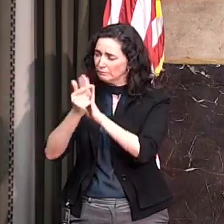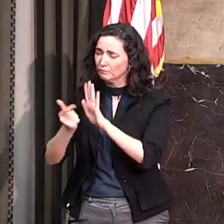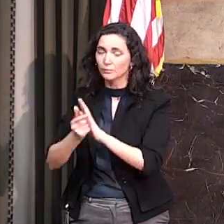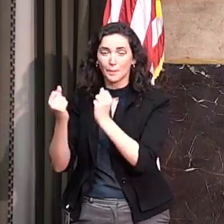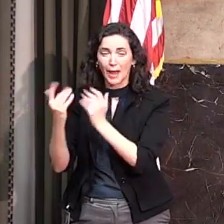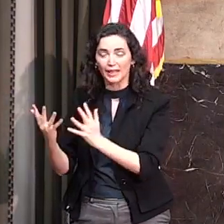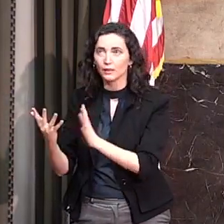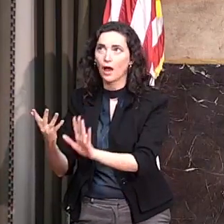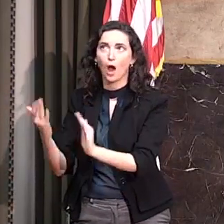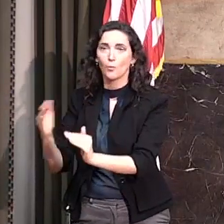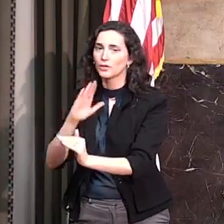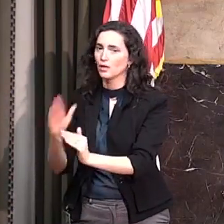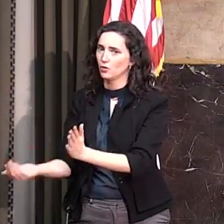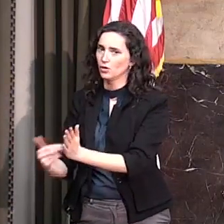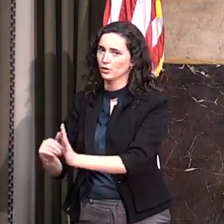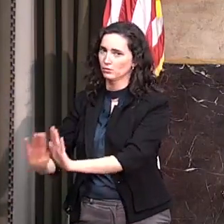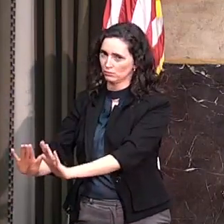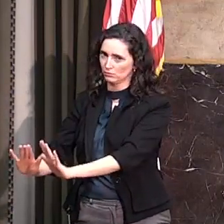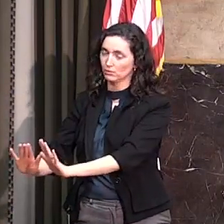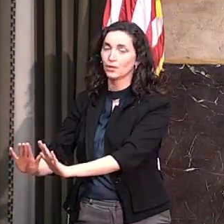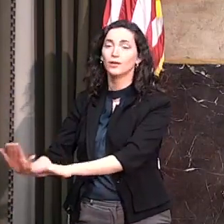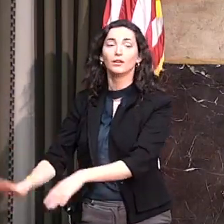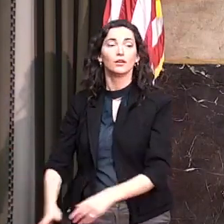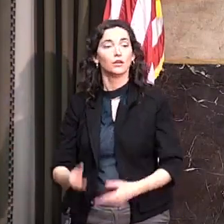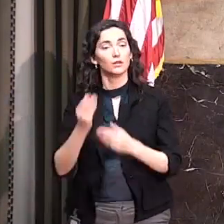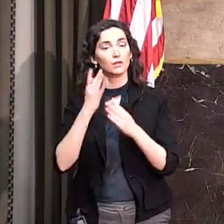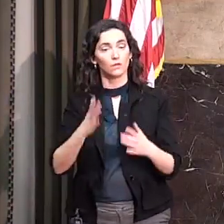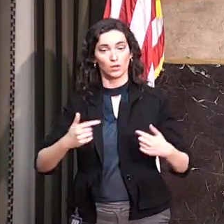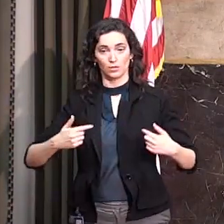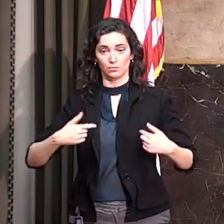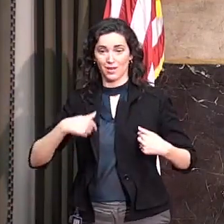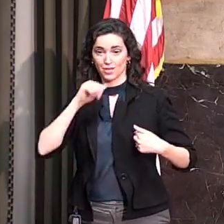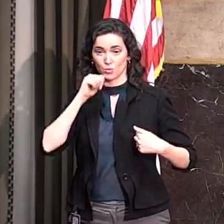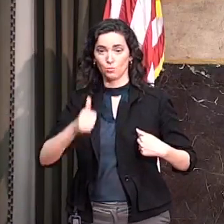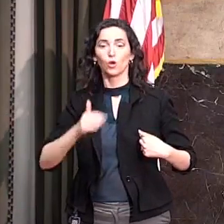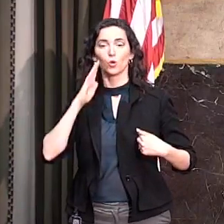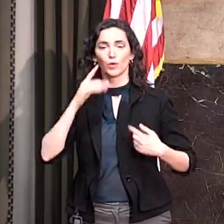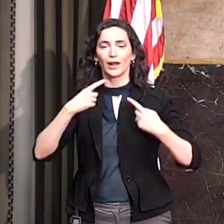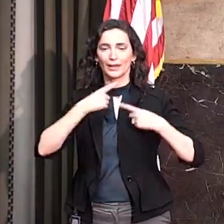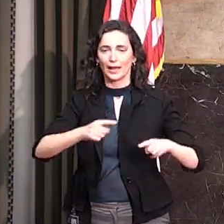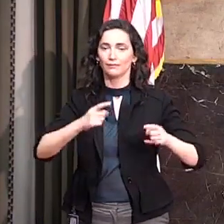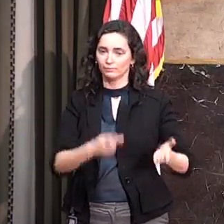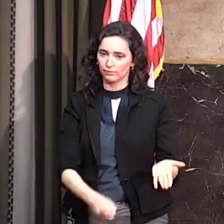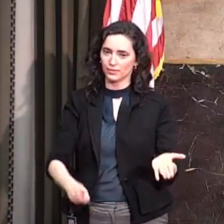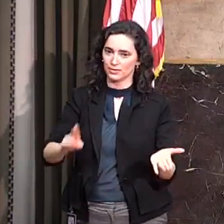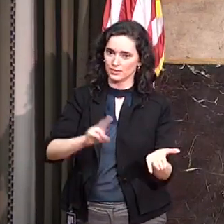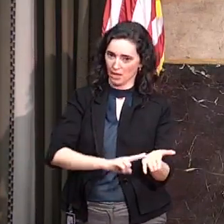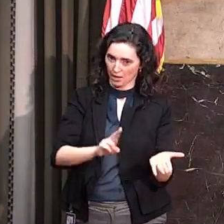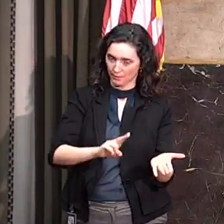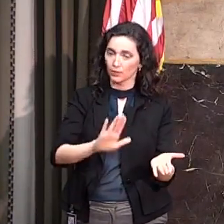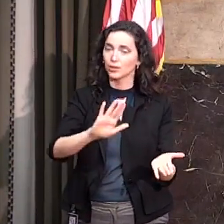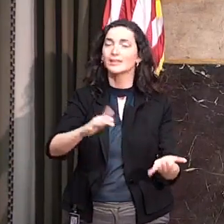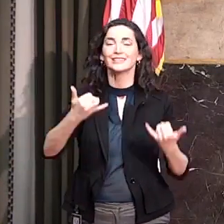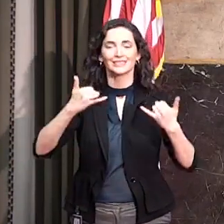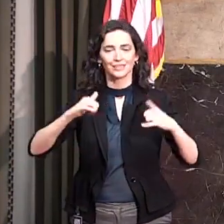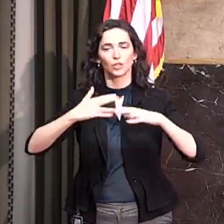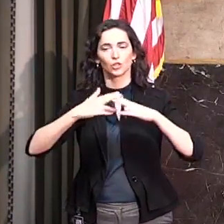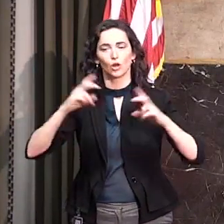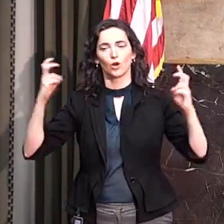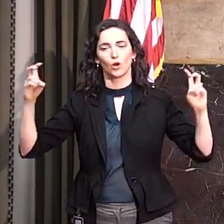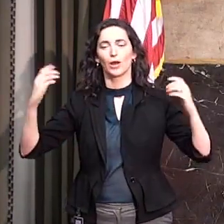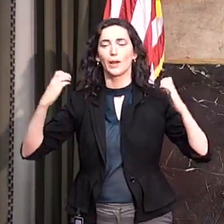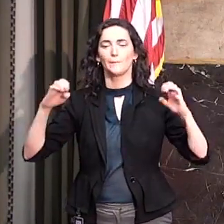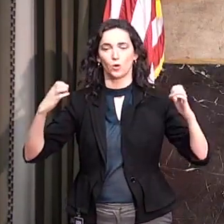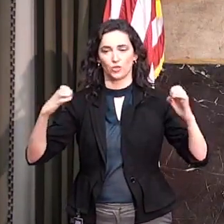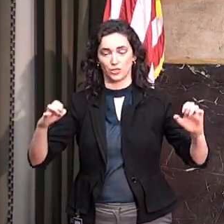vaccines. I will tell you that the proclamation I will sign tomorrow will maintain the public health emergency. It will